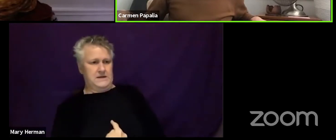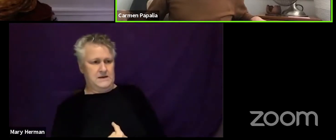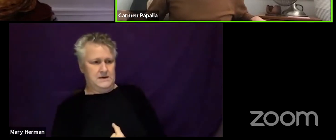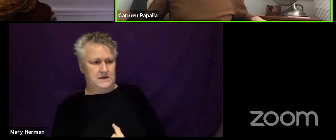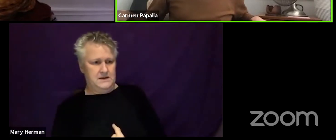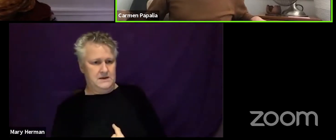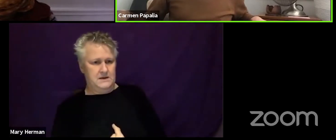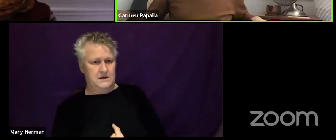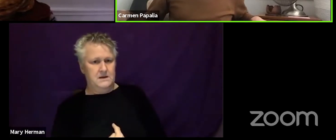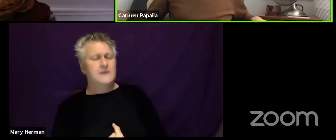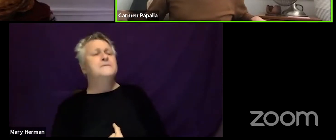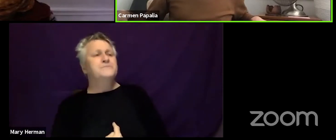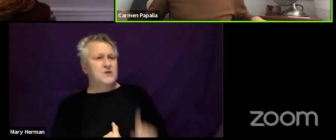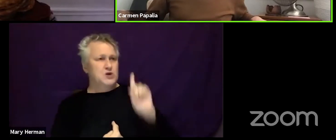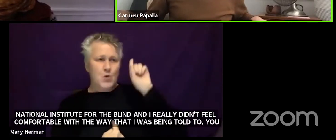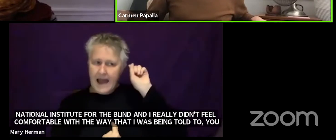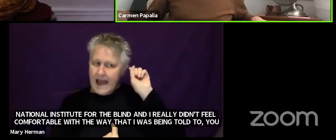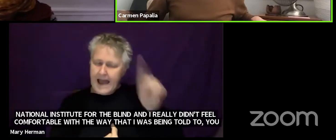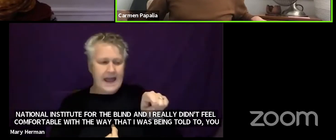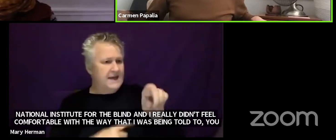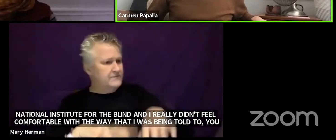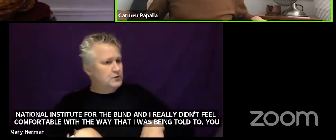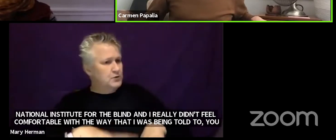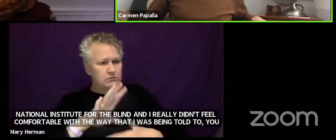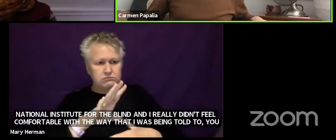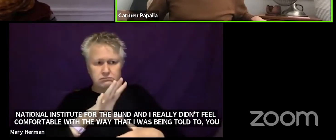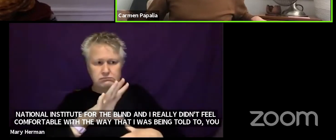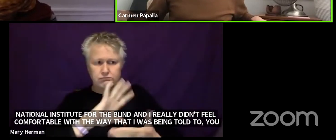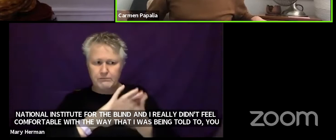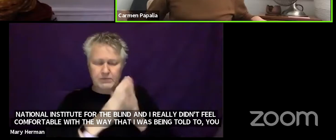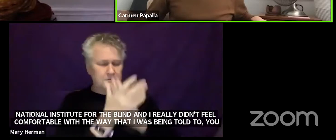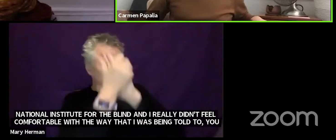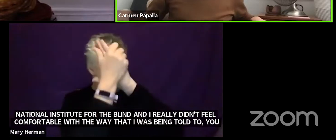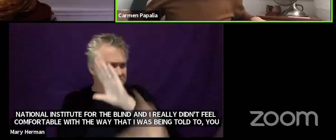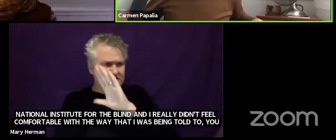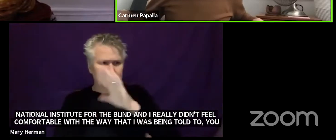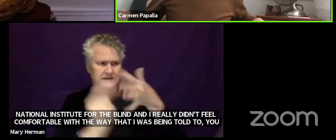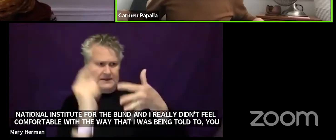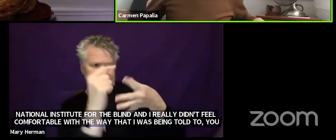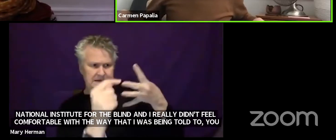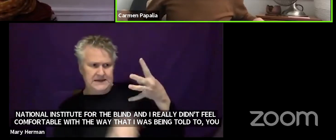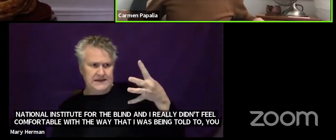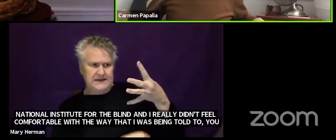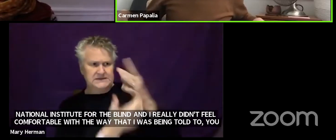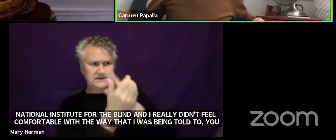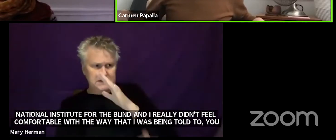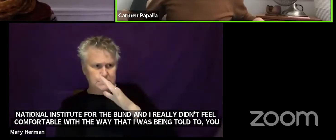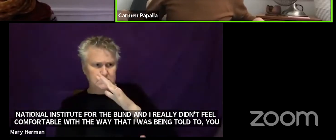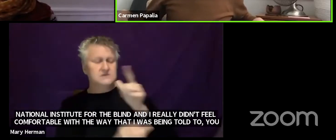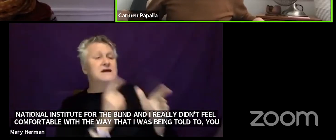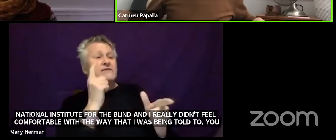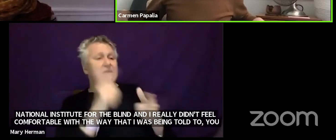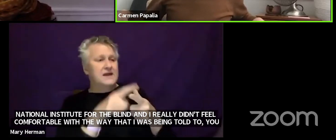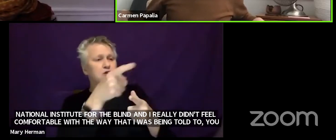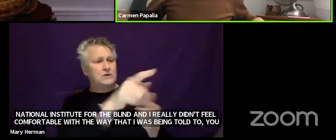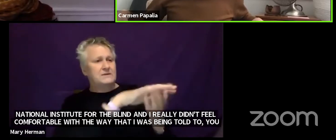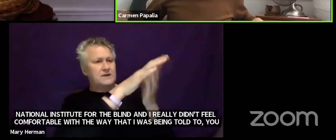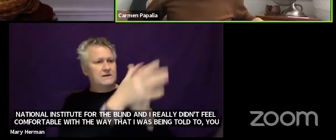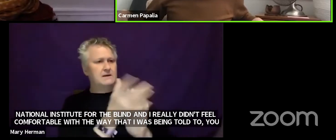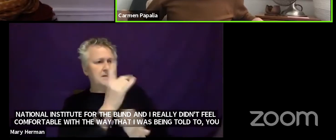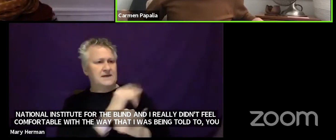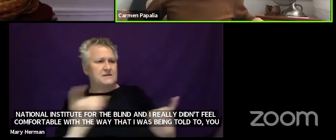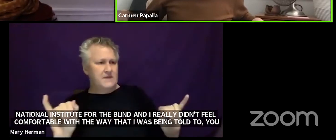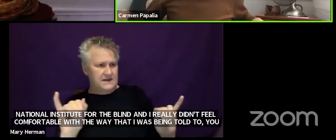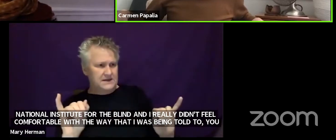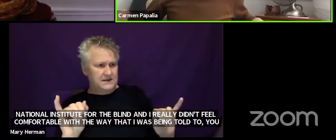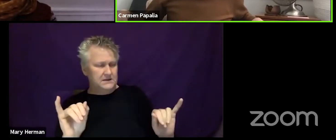you have to adopt these skills so you can be independent and then find your way back into your community. Like I already had